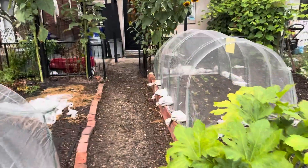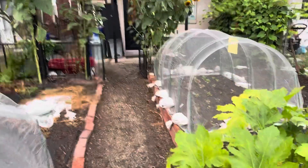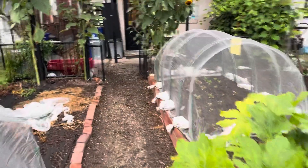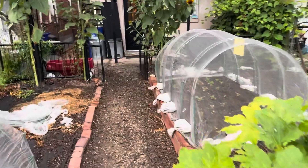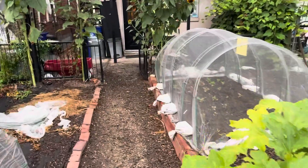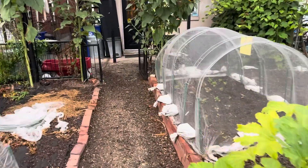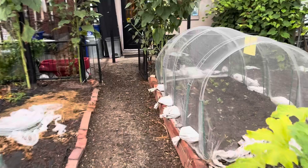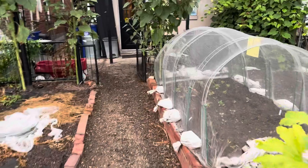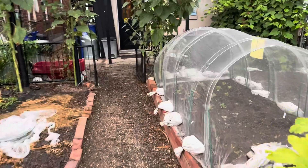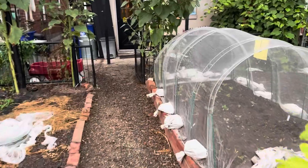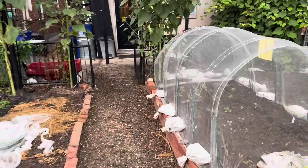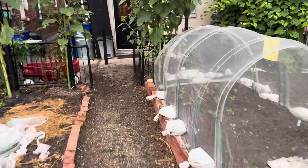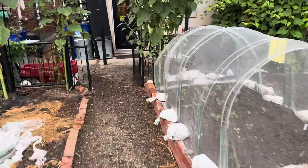too.